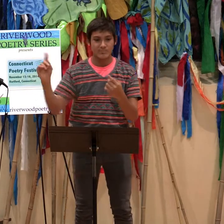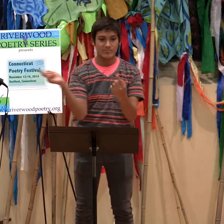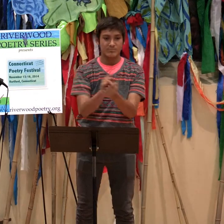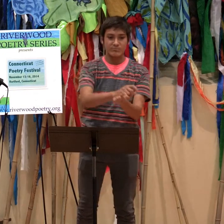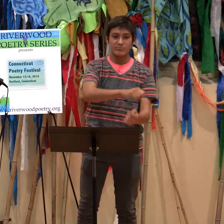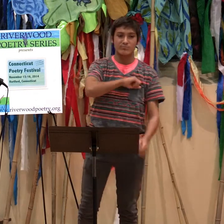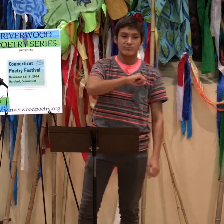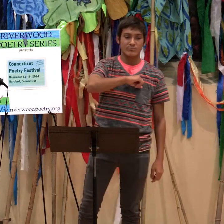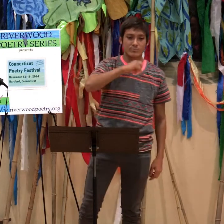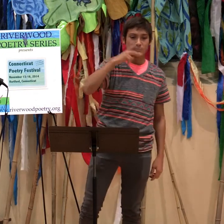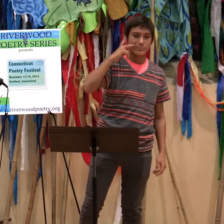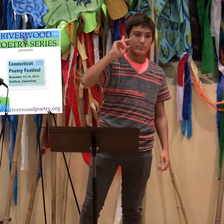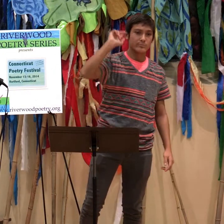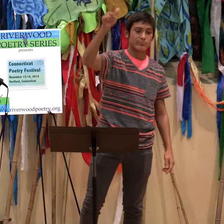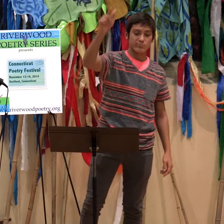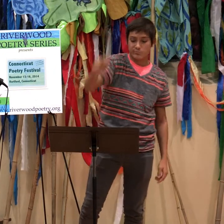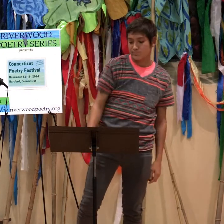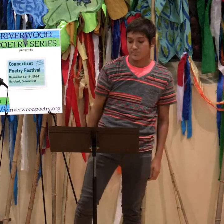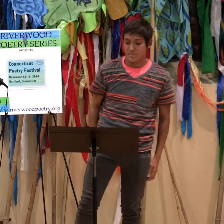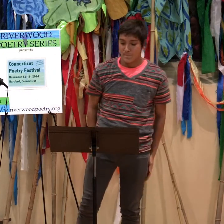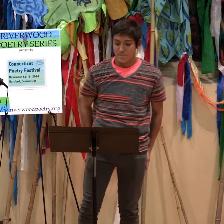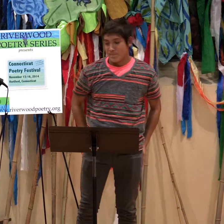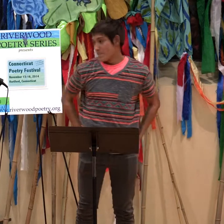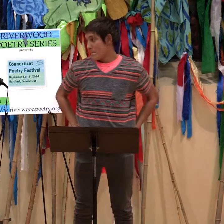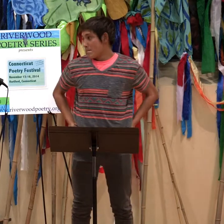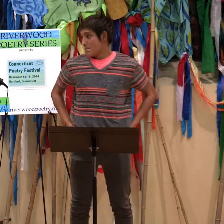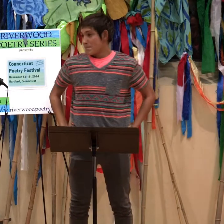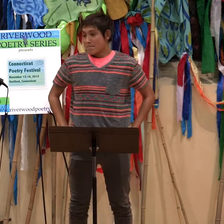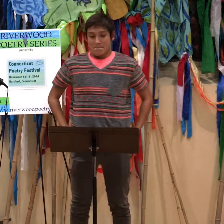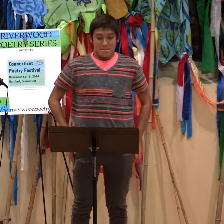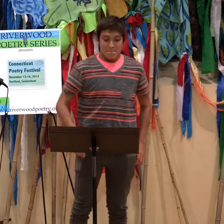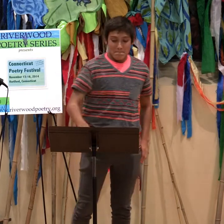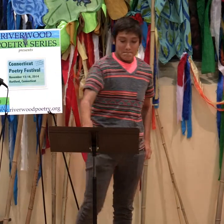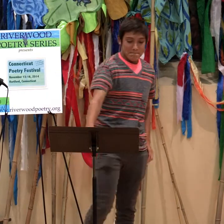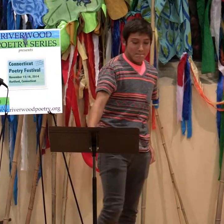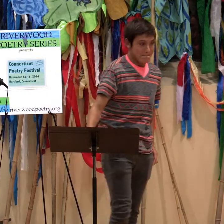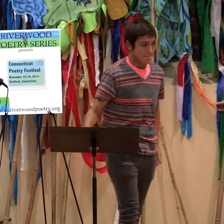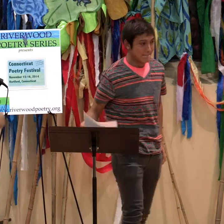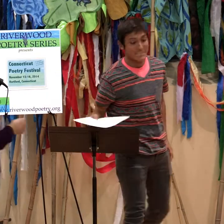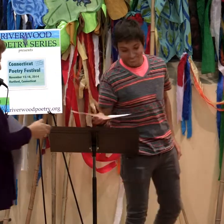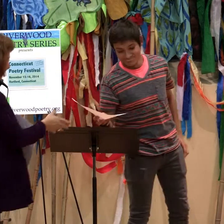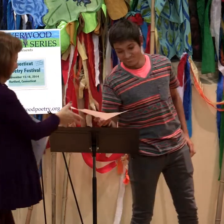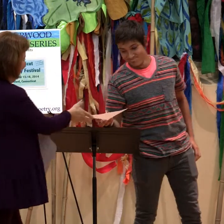O, it's nice meeting new people. See you later.